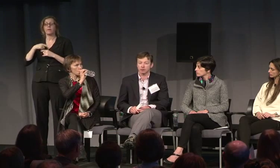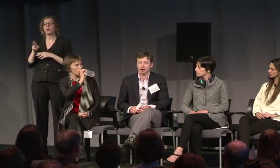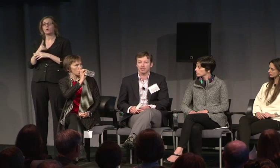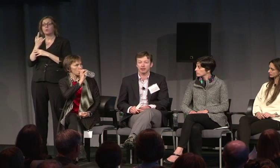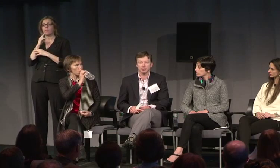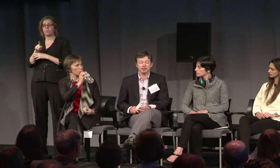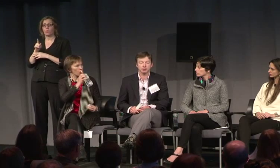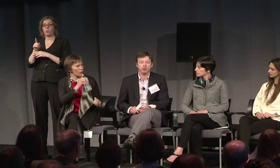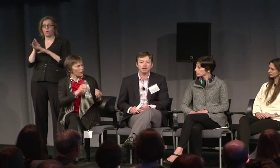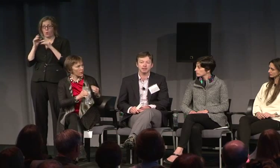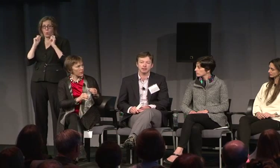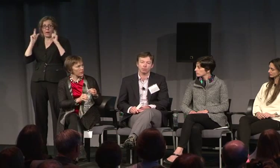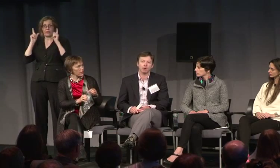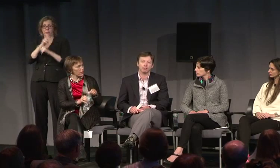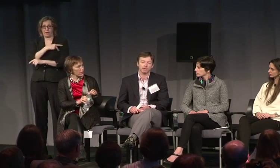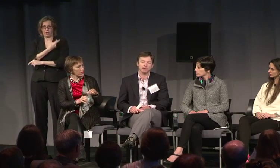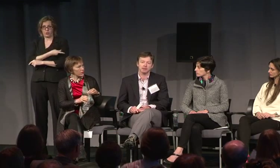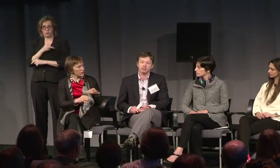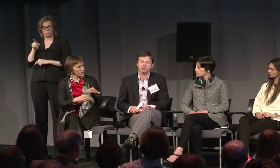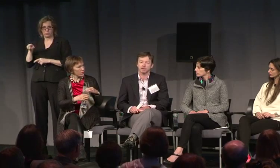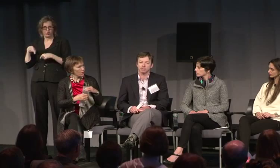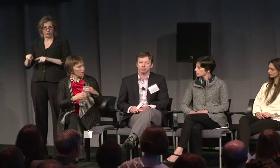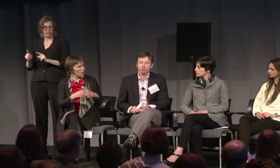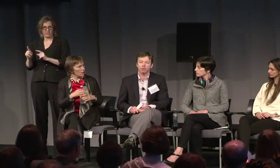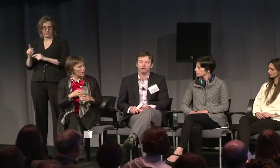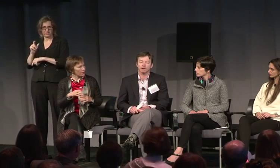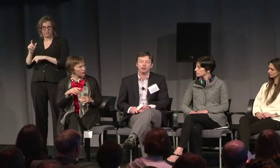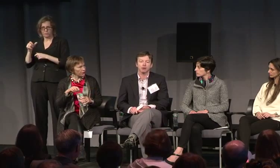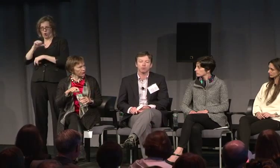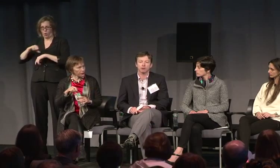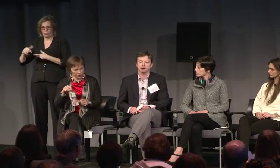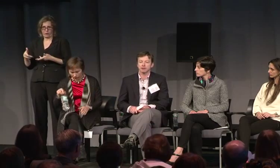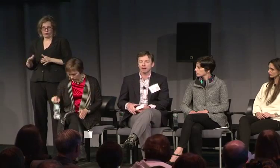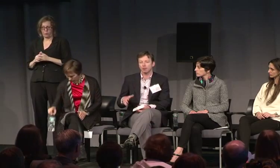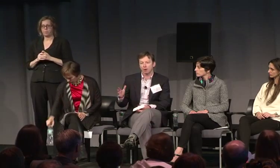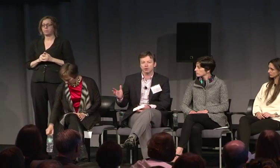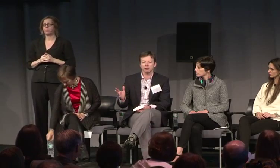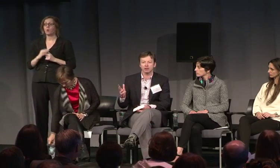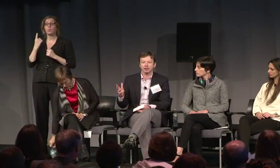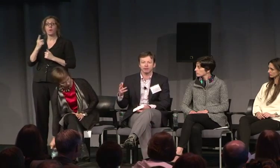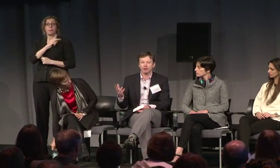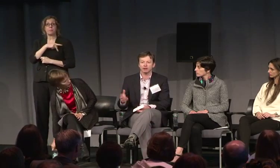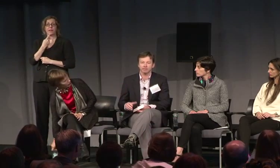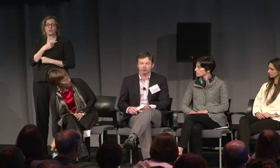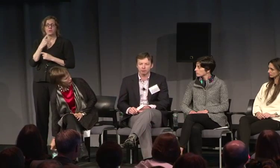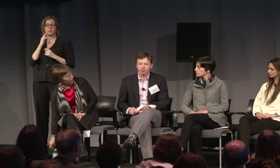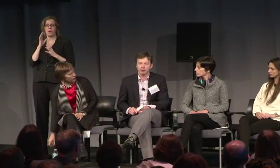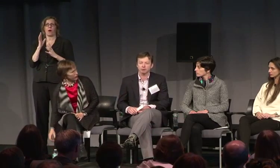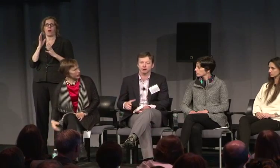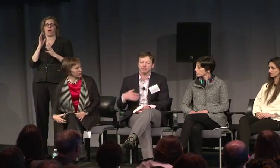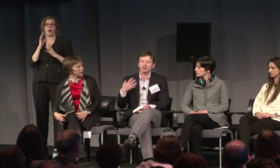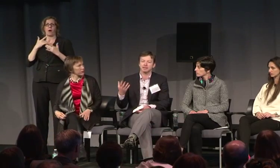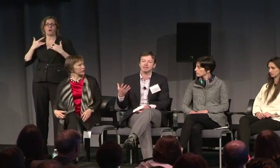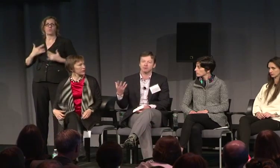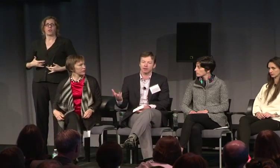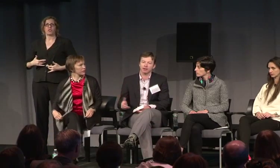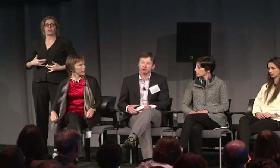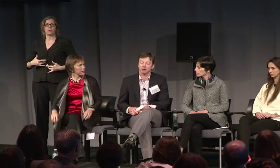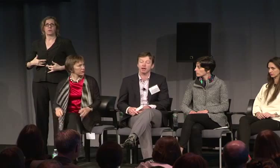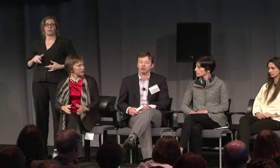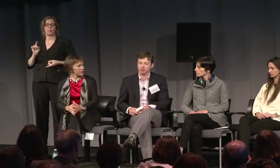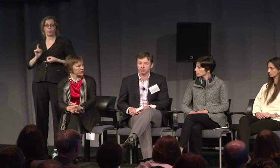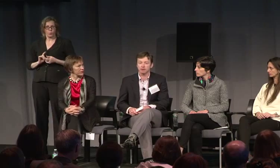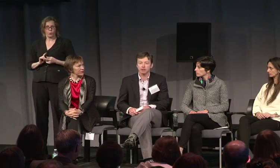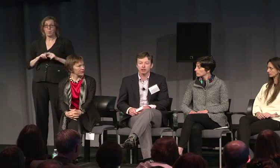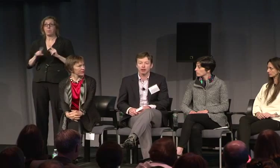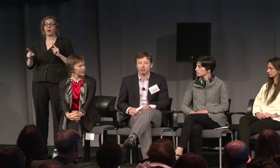And strikingly and surprisingly, one of the things these patients reported was a partial alleviation of their depression, but an intensification